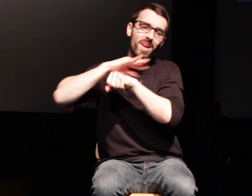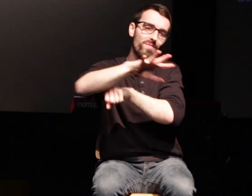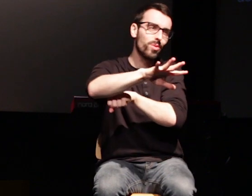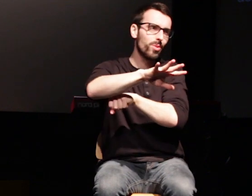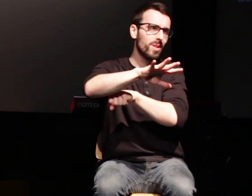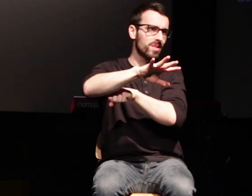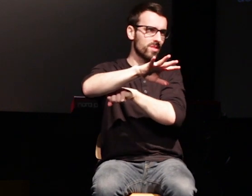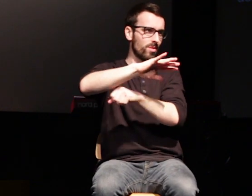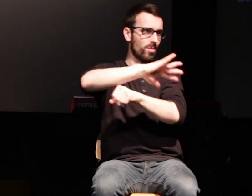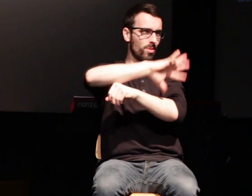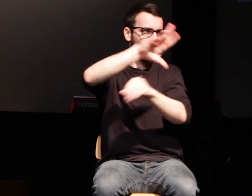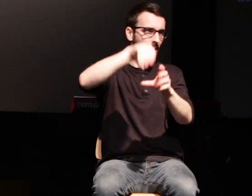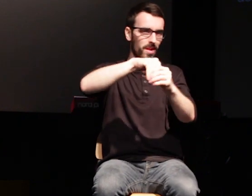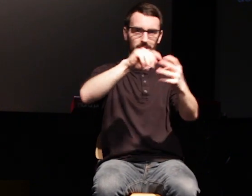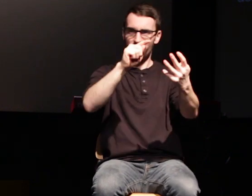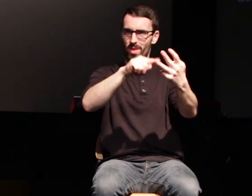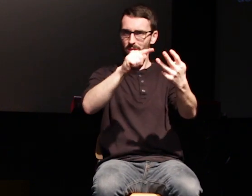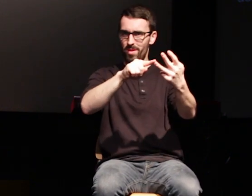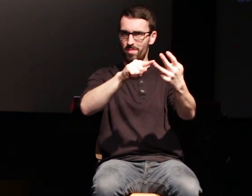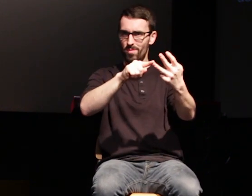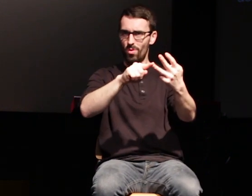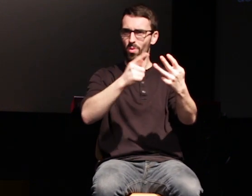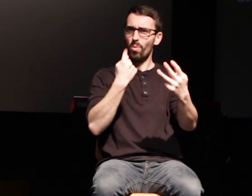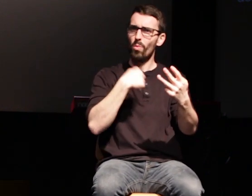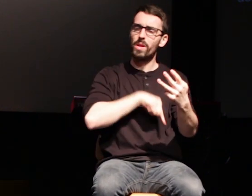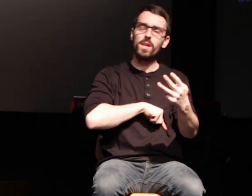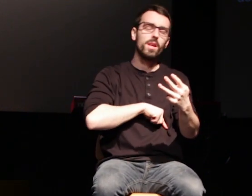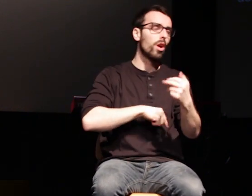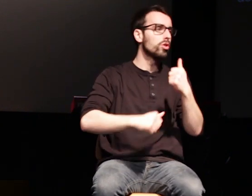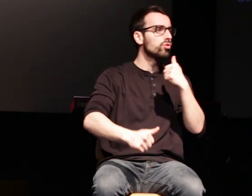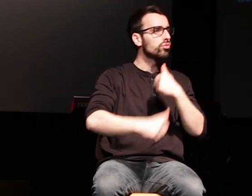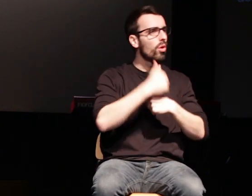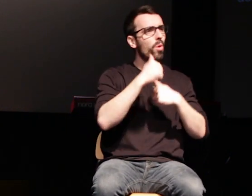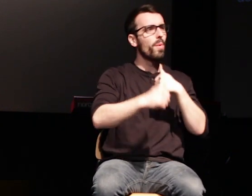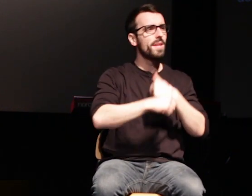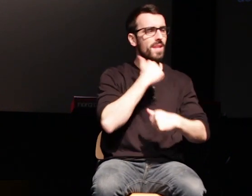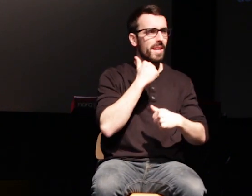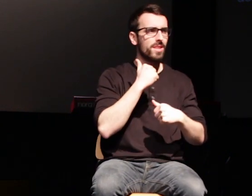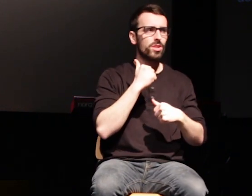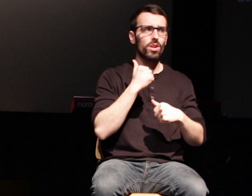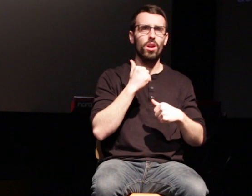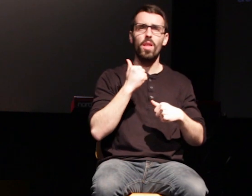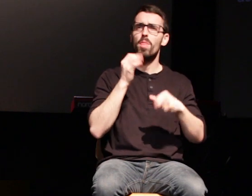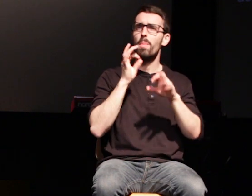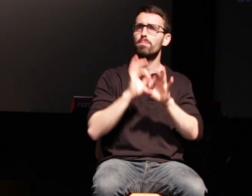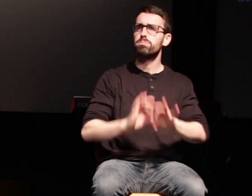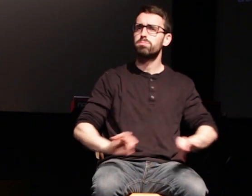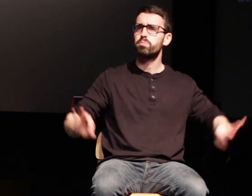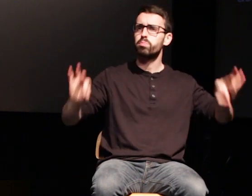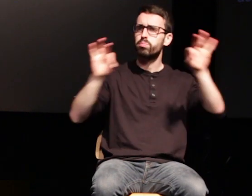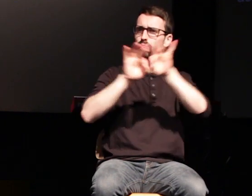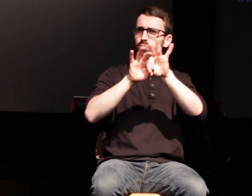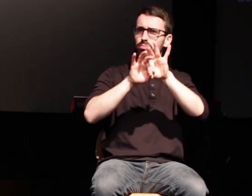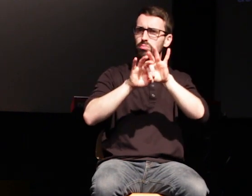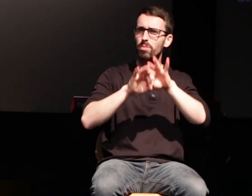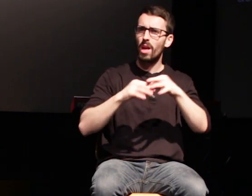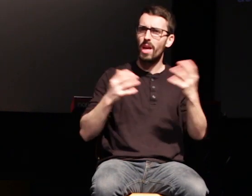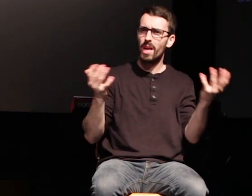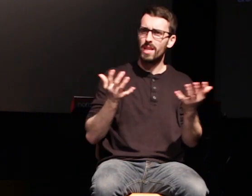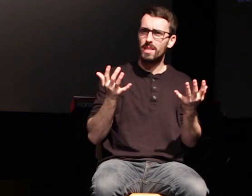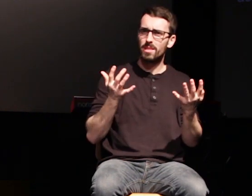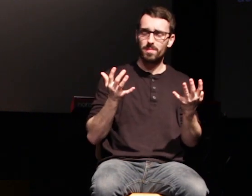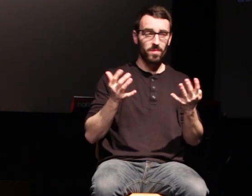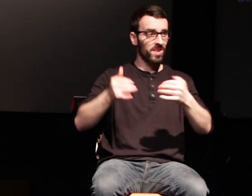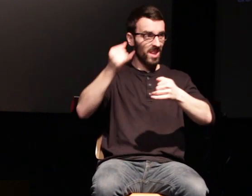You guys, we are so in danger of this. And the most important piece in this passage is the last three